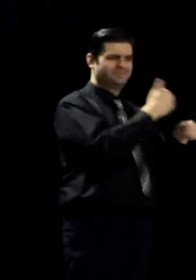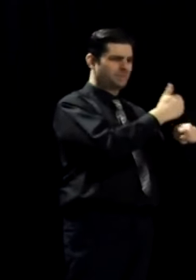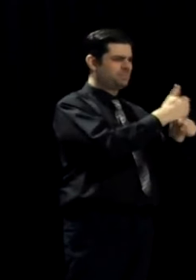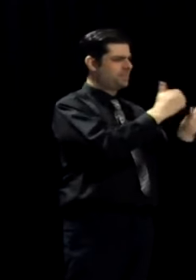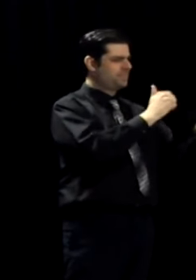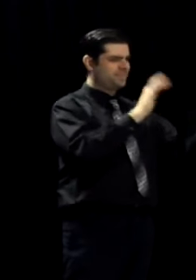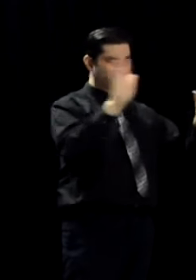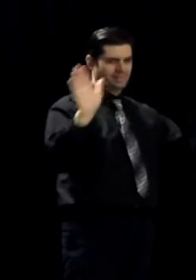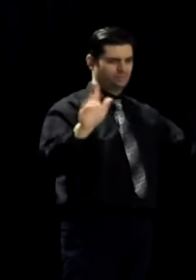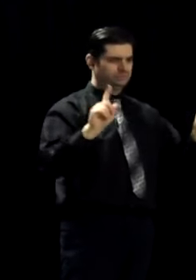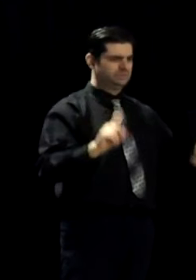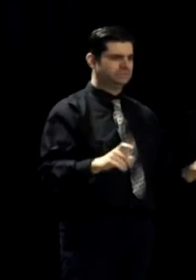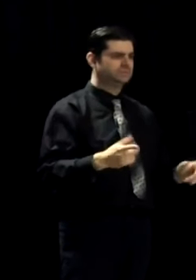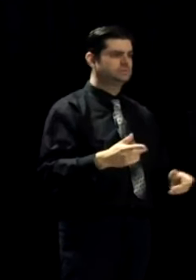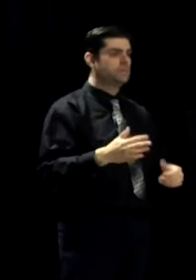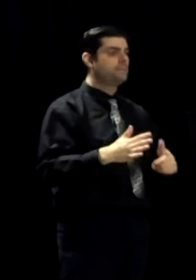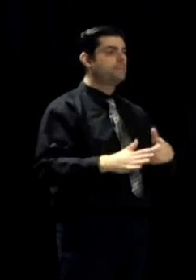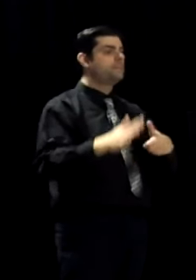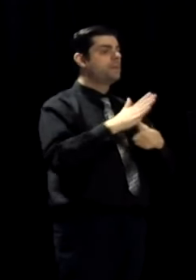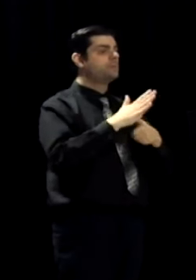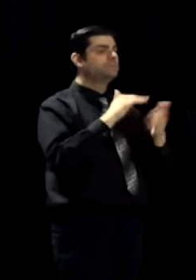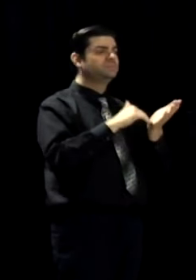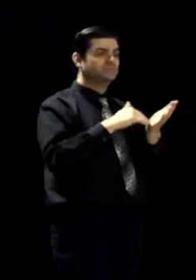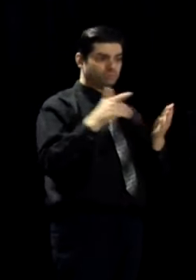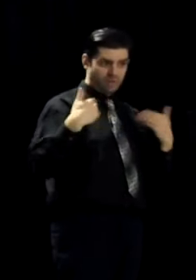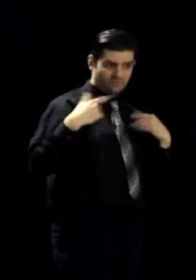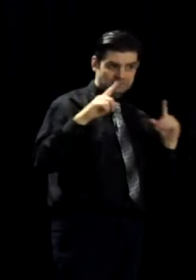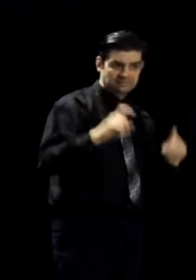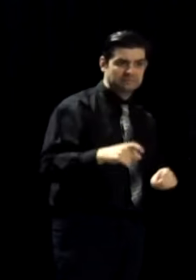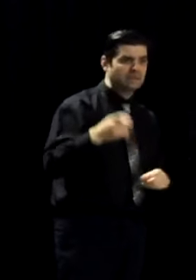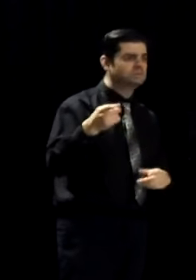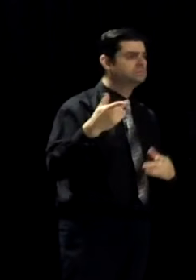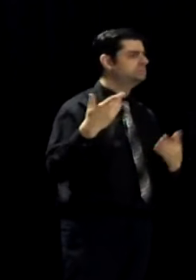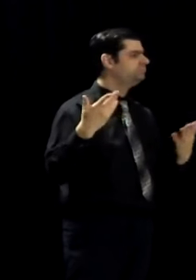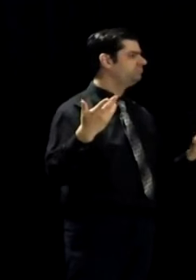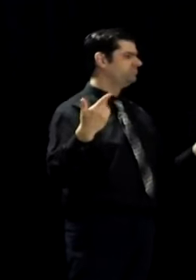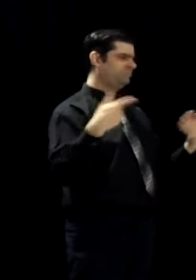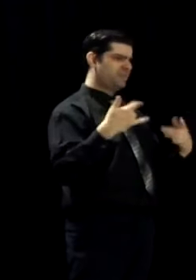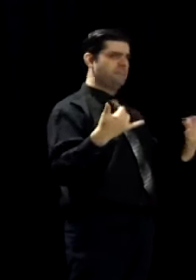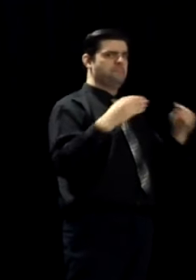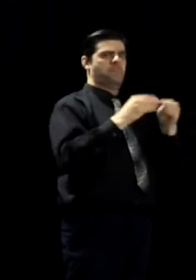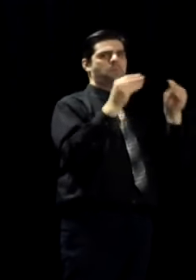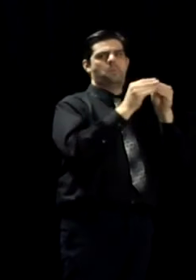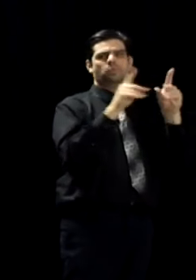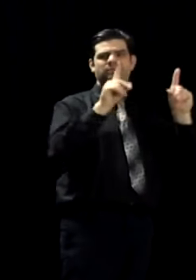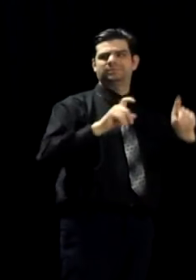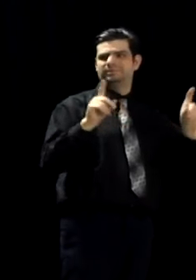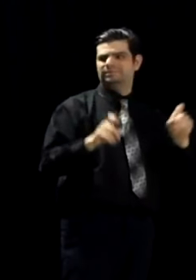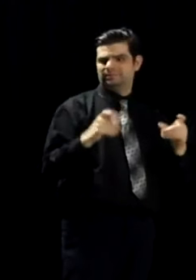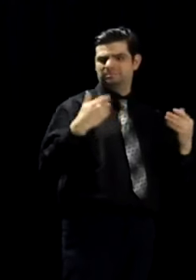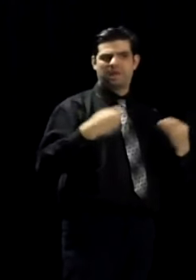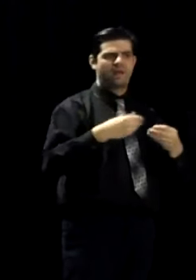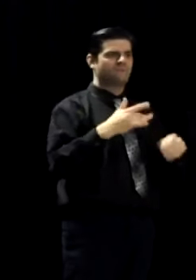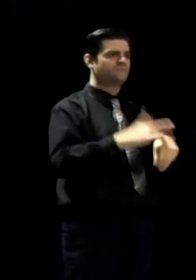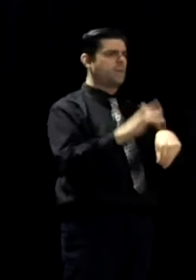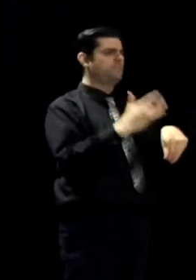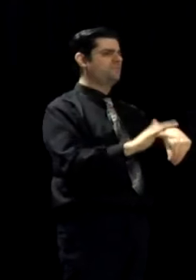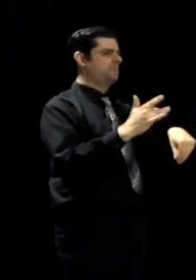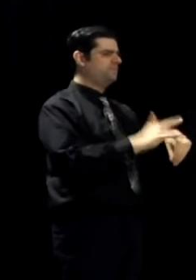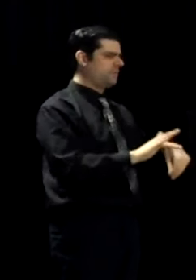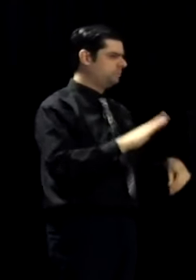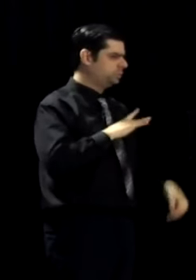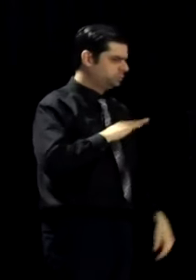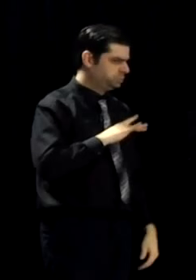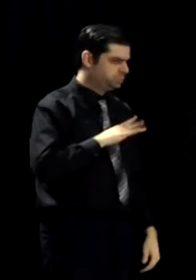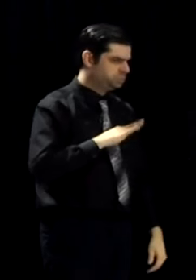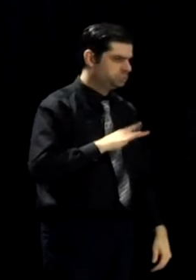tests. Now, with this new restart, all of us in Central and Mohawk, when we